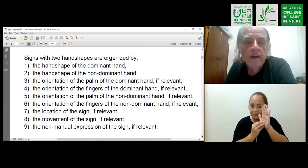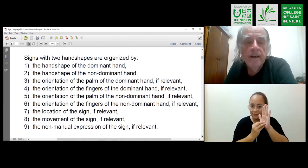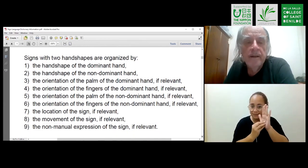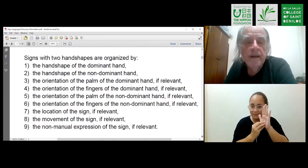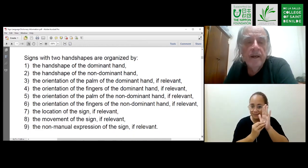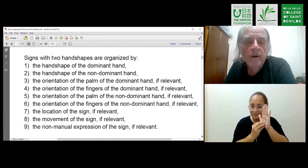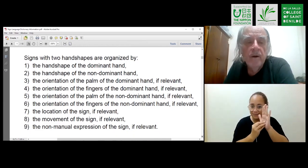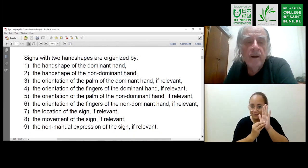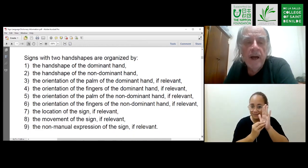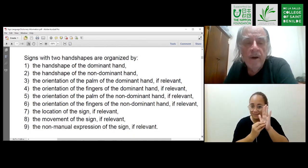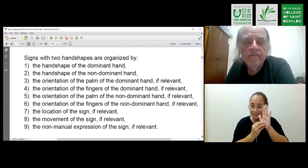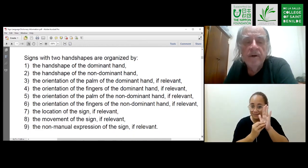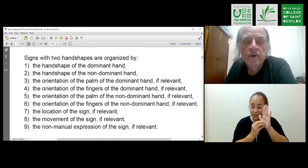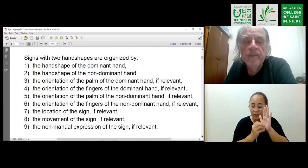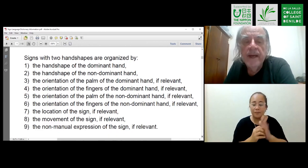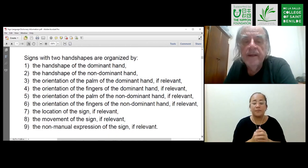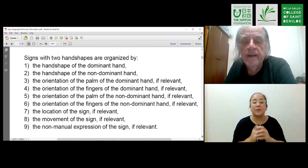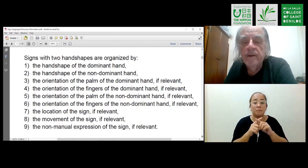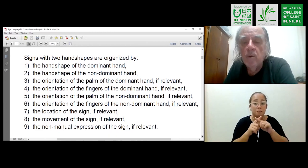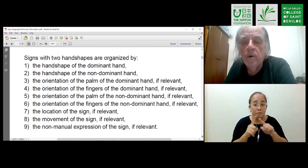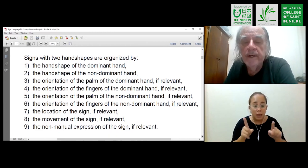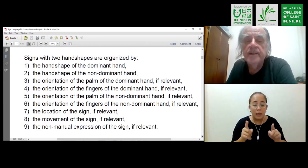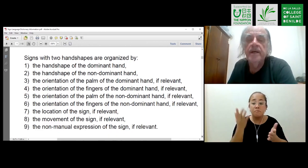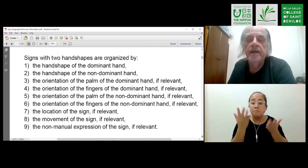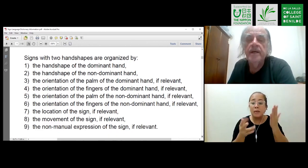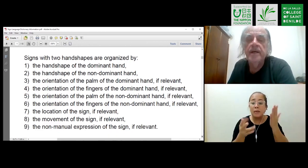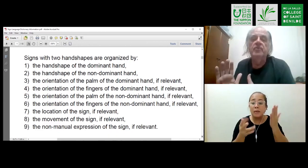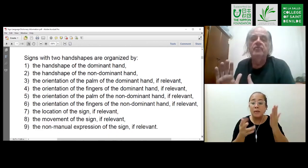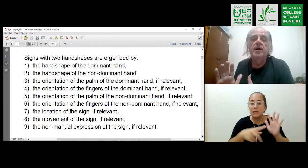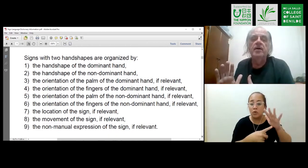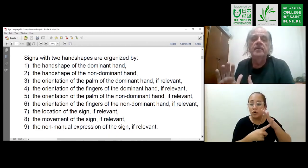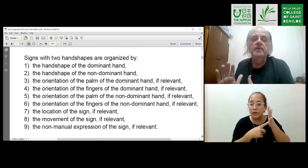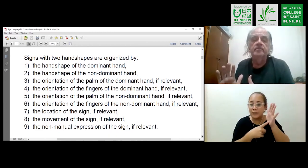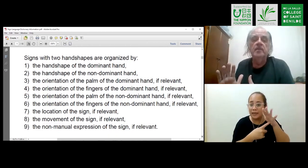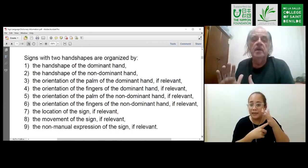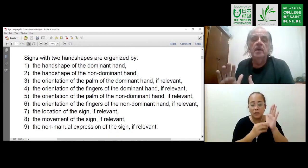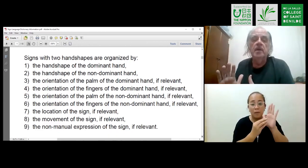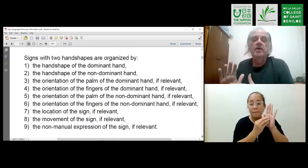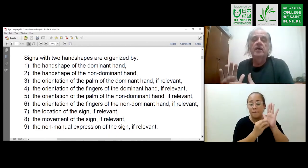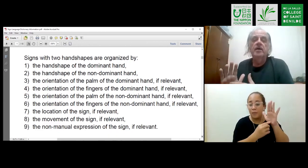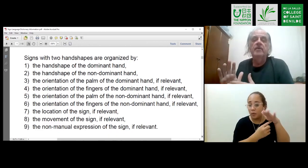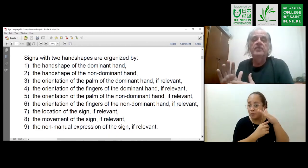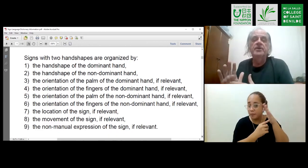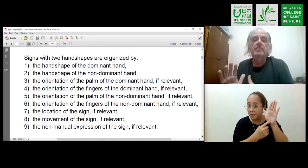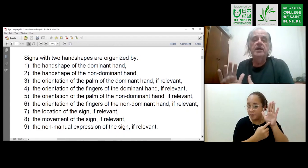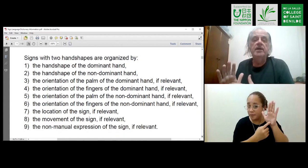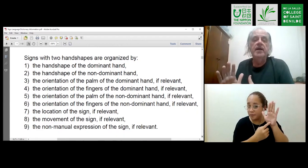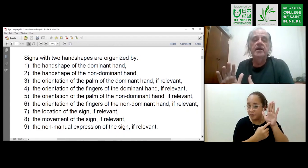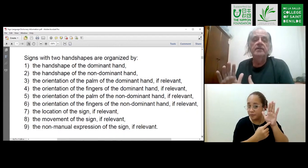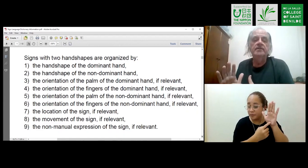Okay. However, you may need the orientation of the palm of the dominant hand.